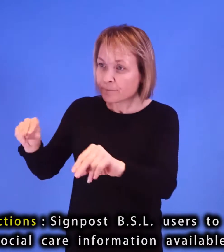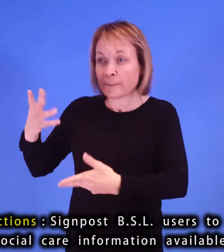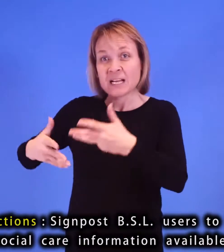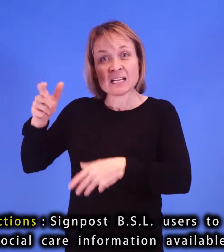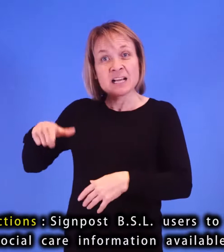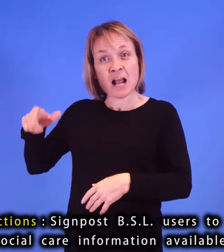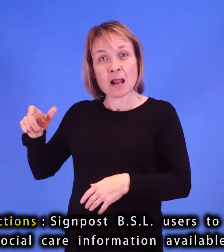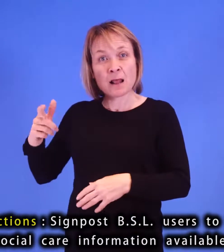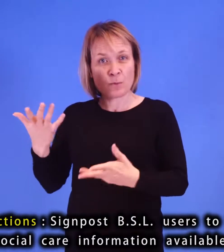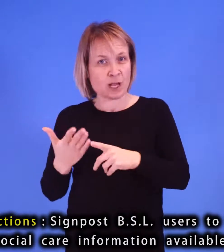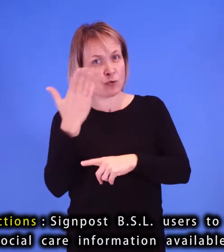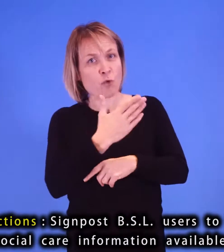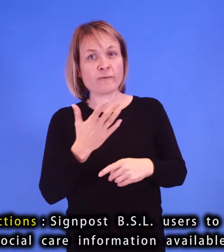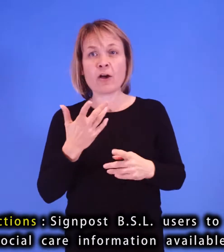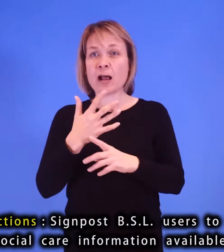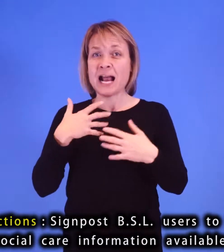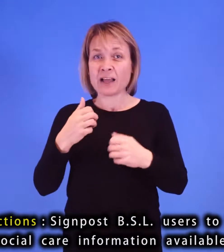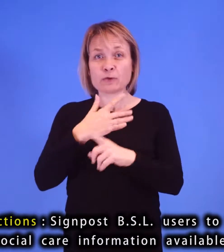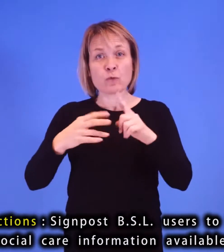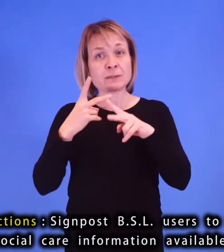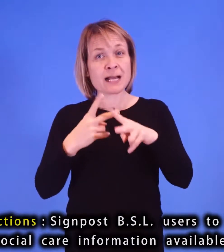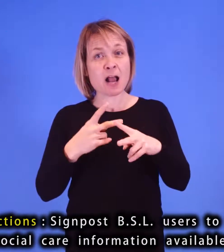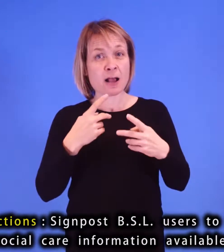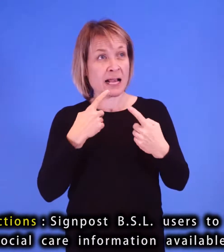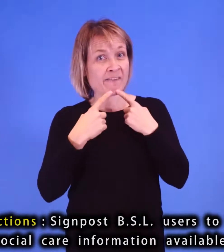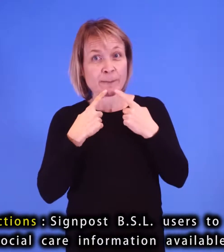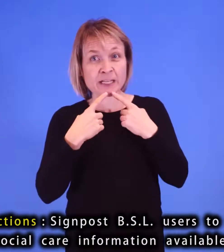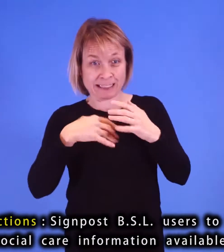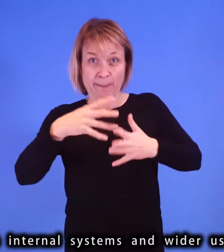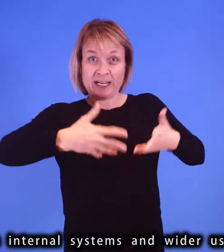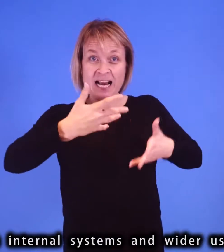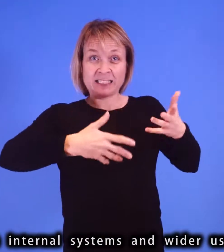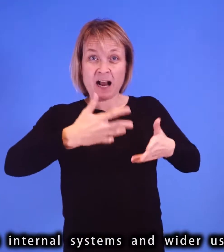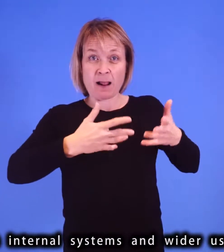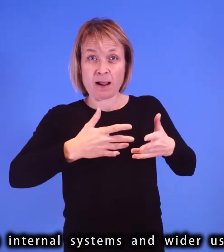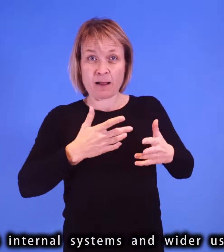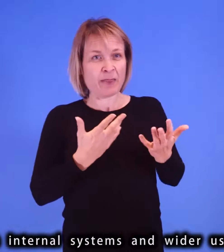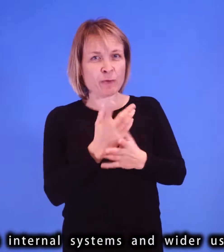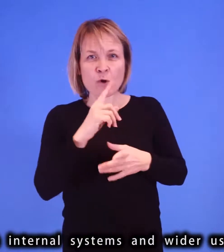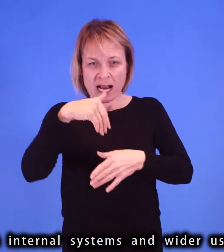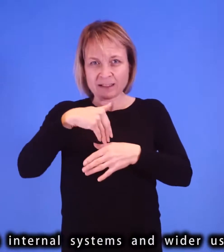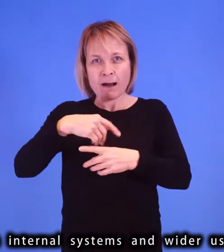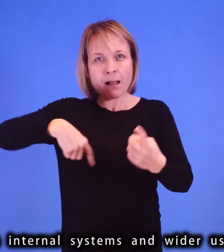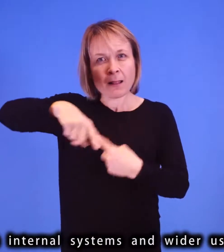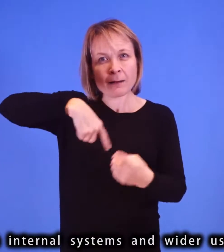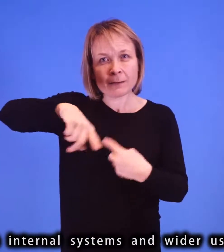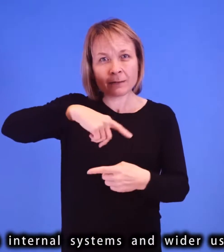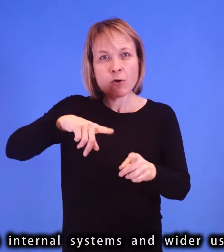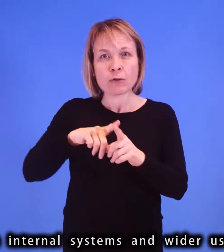Signpost BSL users to health and social care information available in BSL through internal systems and wider use